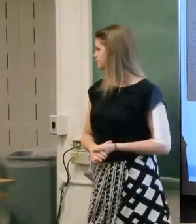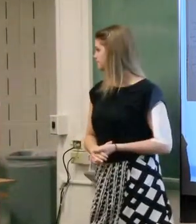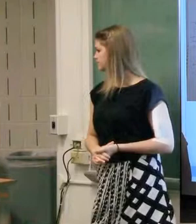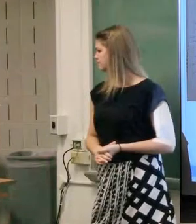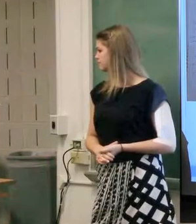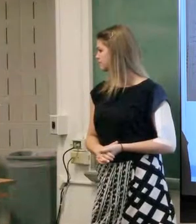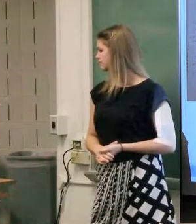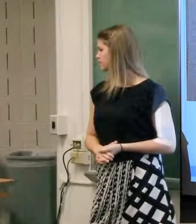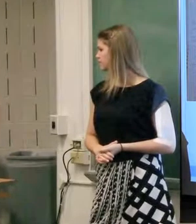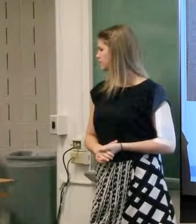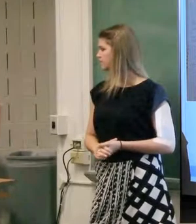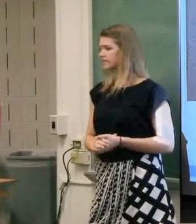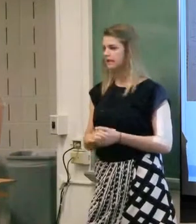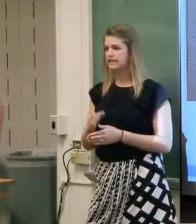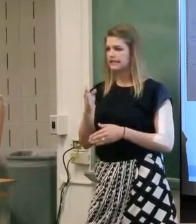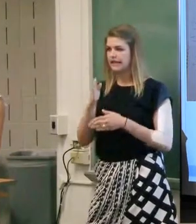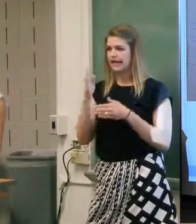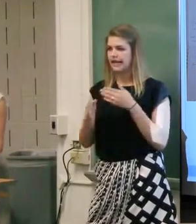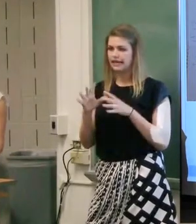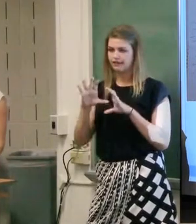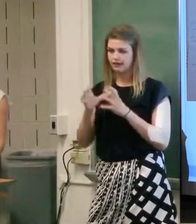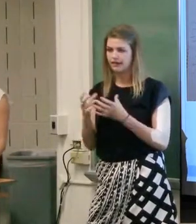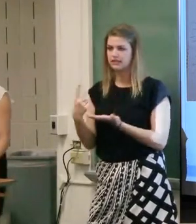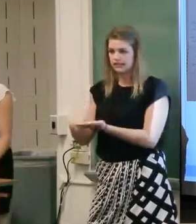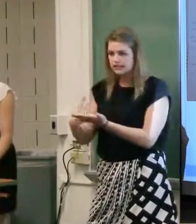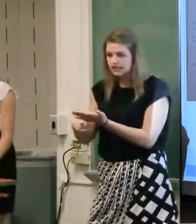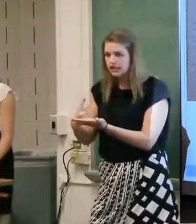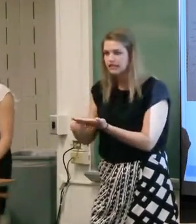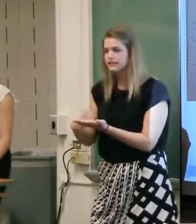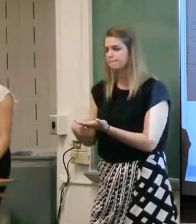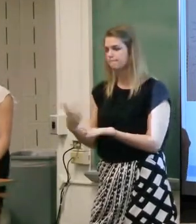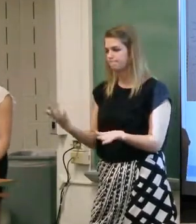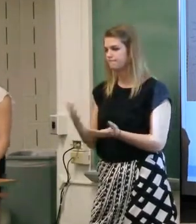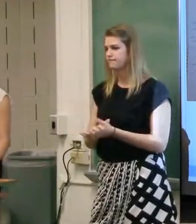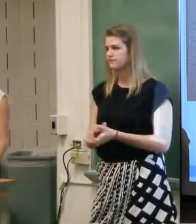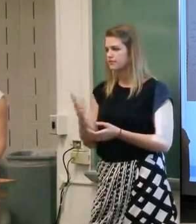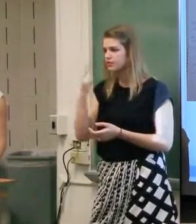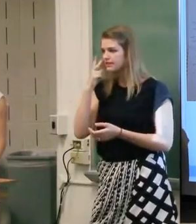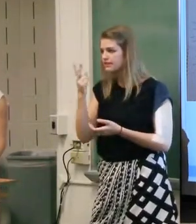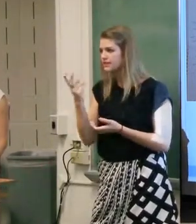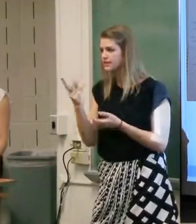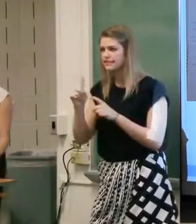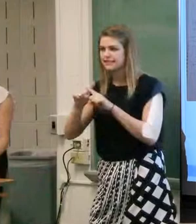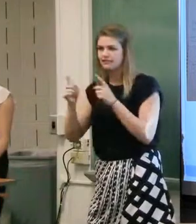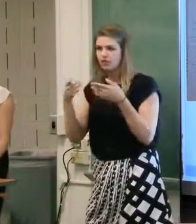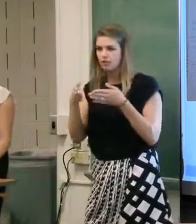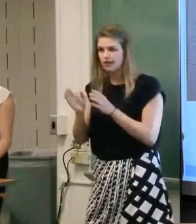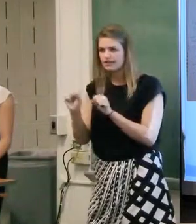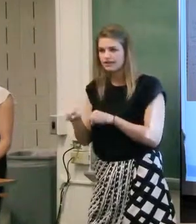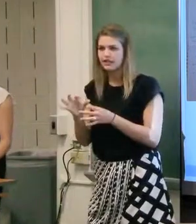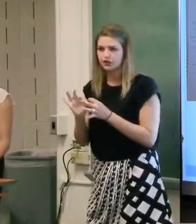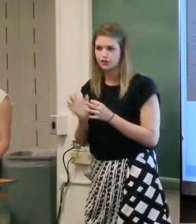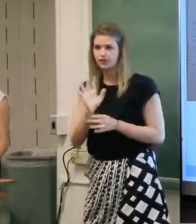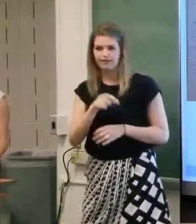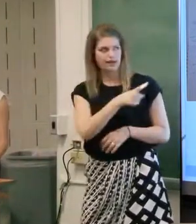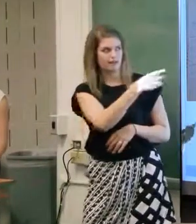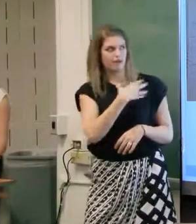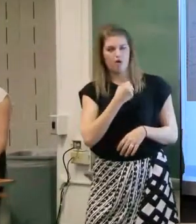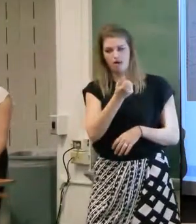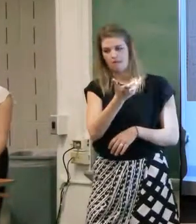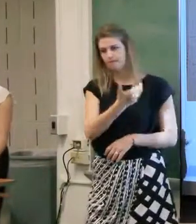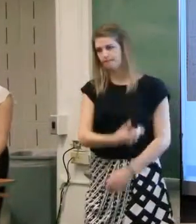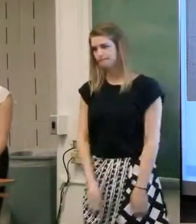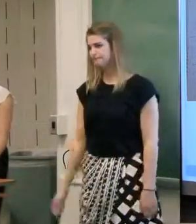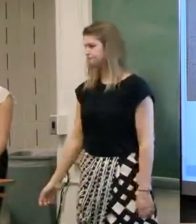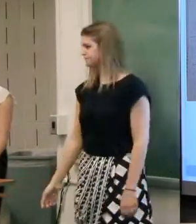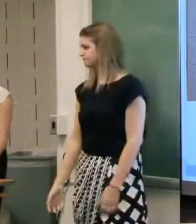But at the end of class, we discussed it and we tried to figure out different ways how to put it and how to